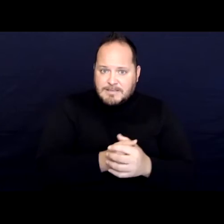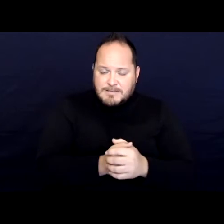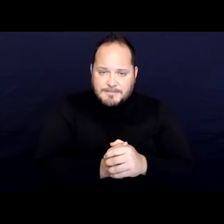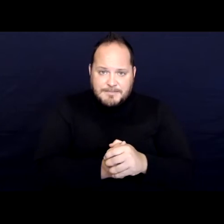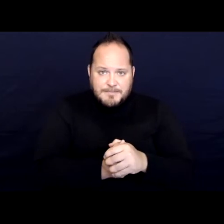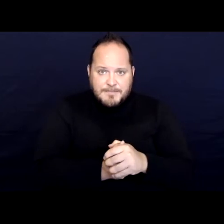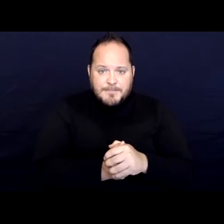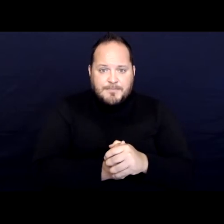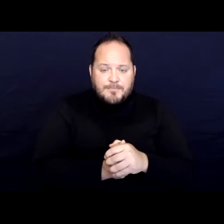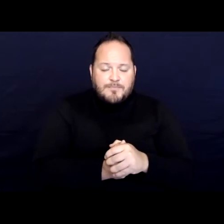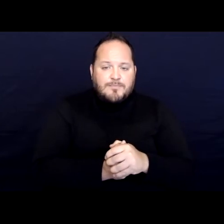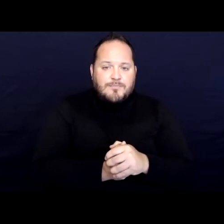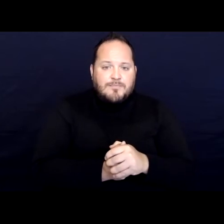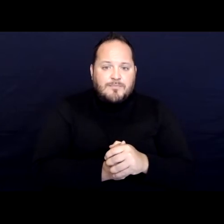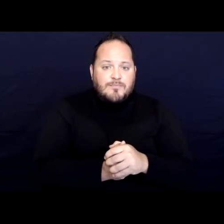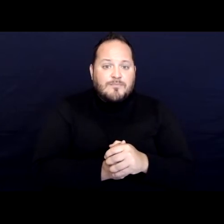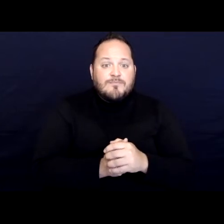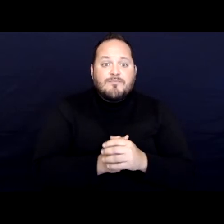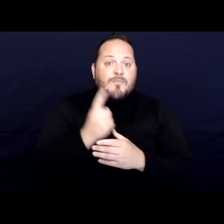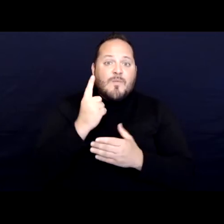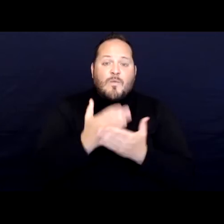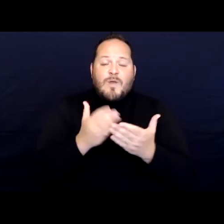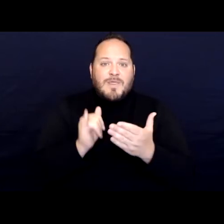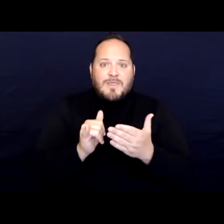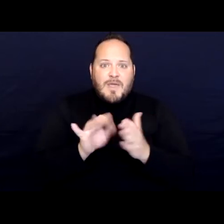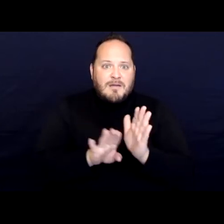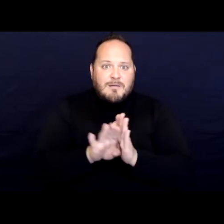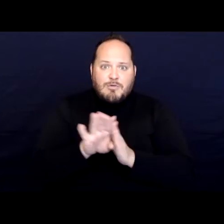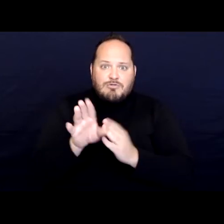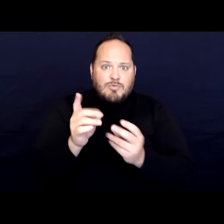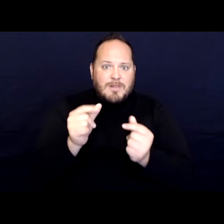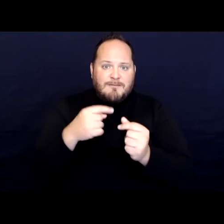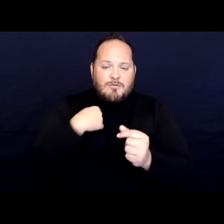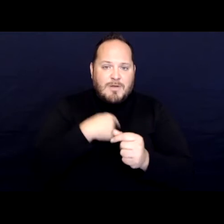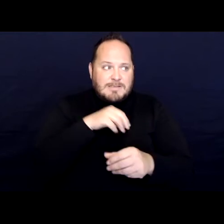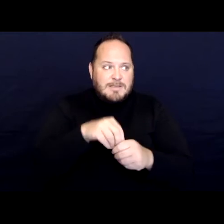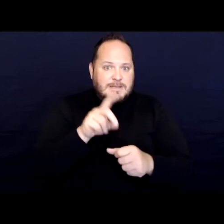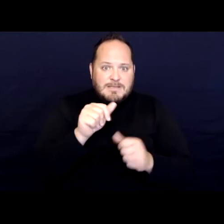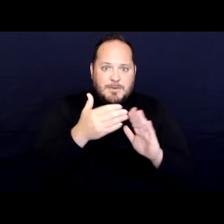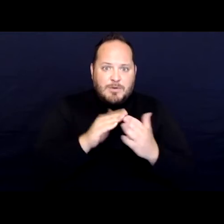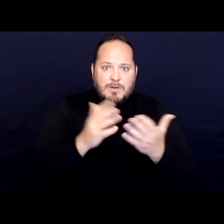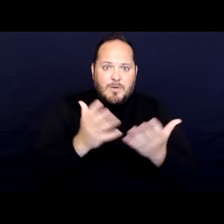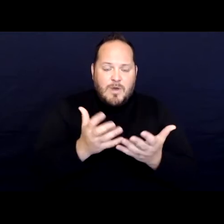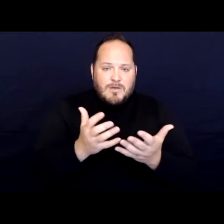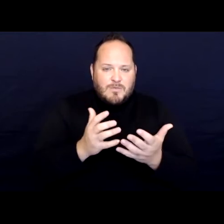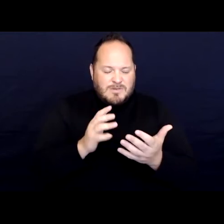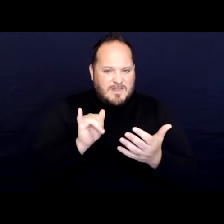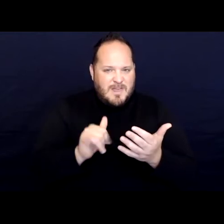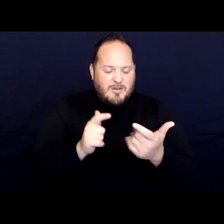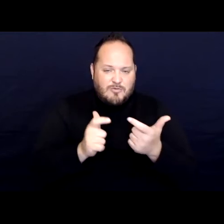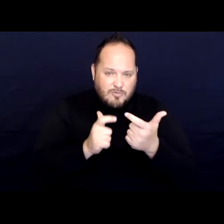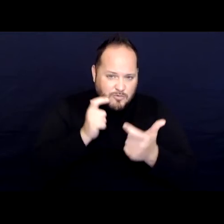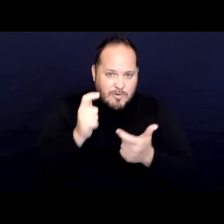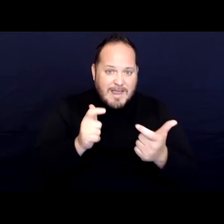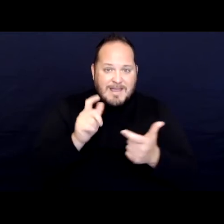One of the other things that really emerged very quickly for us within the disability community was the great divide, the